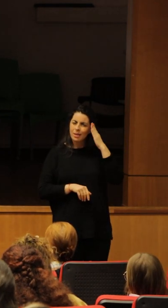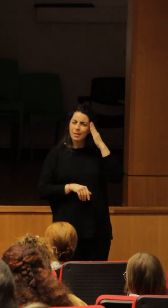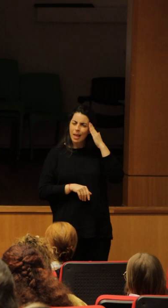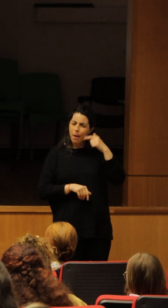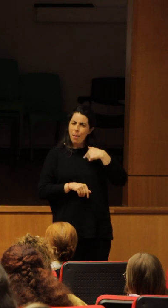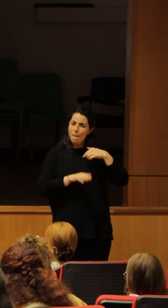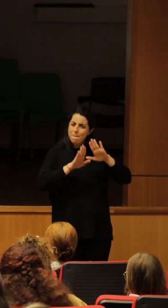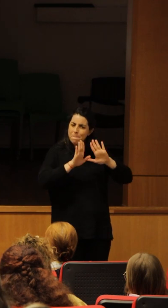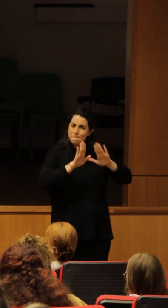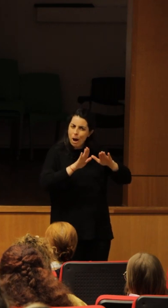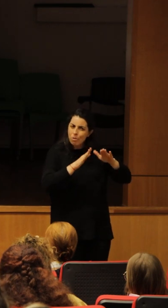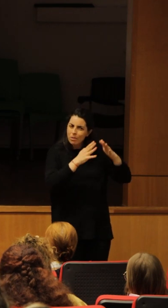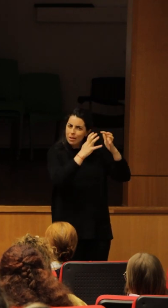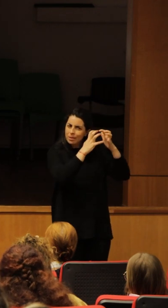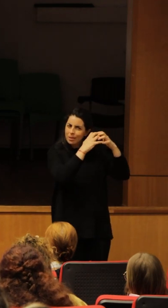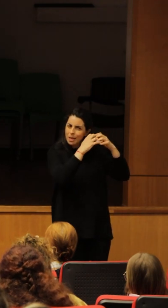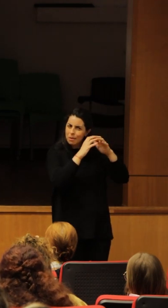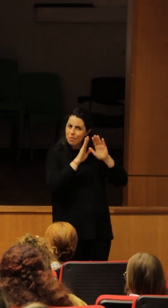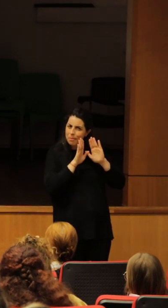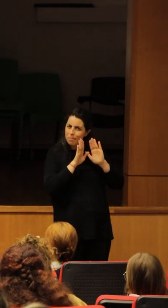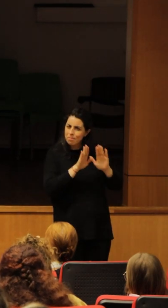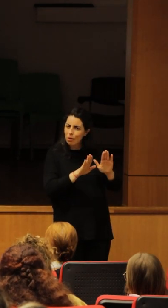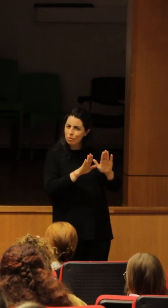la pausa. Imagery turns on.